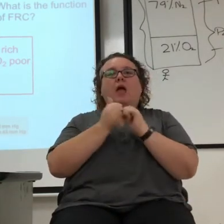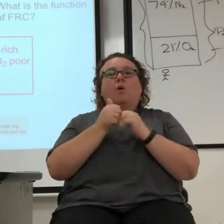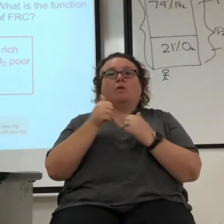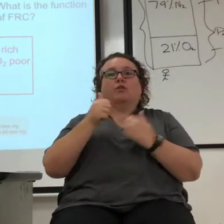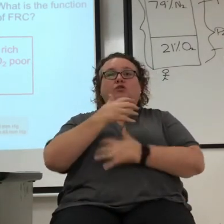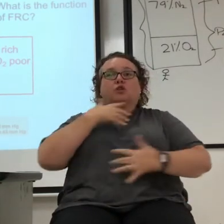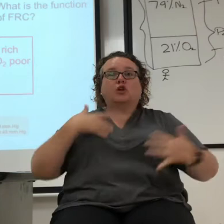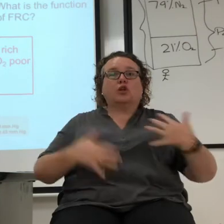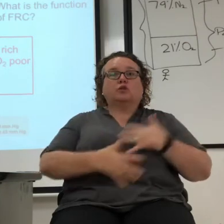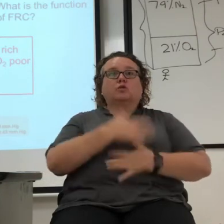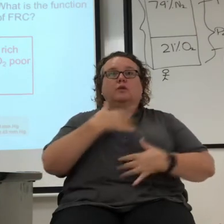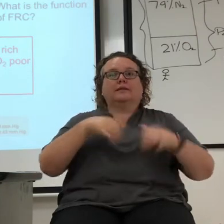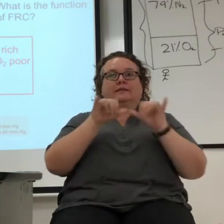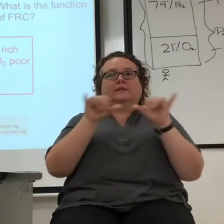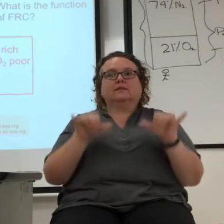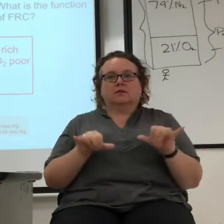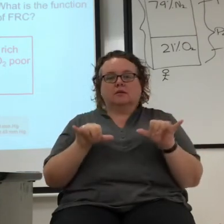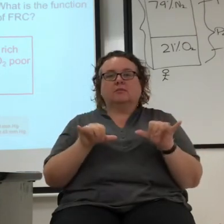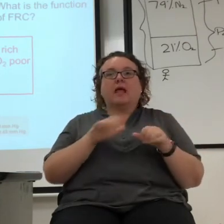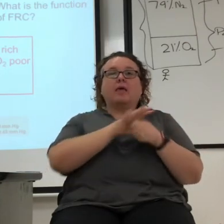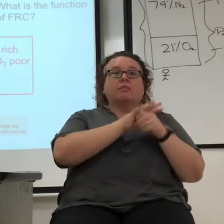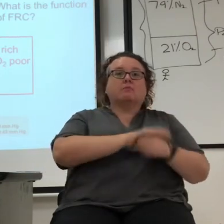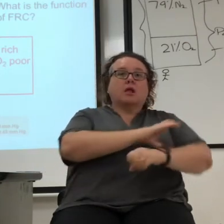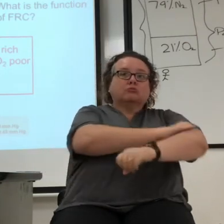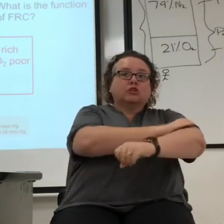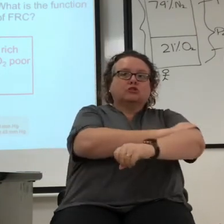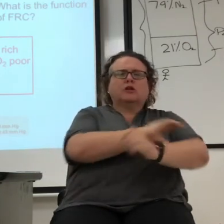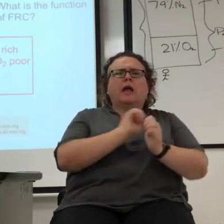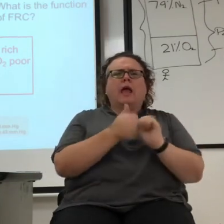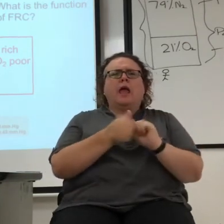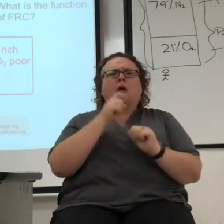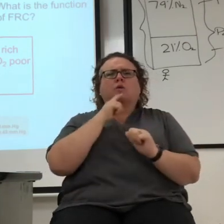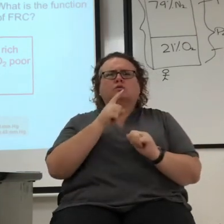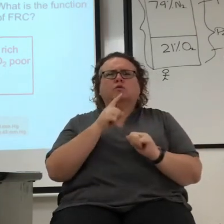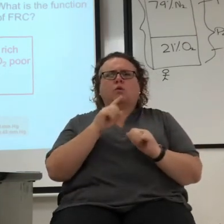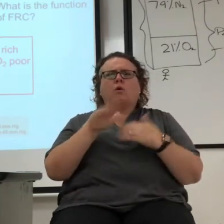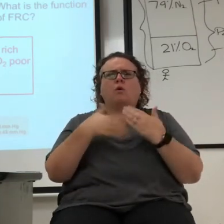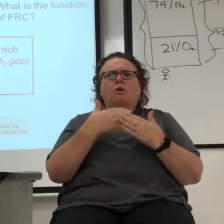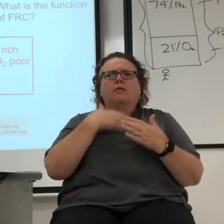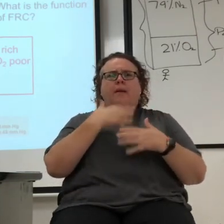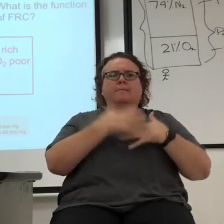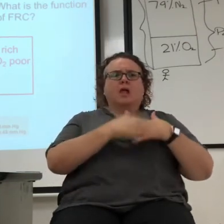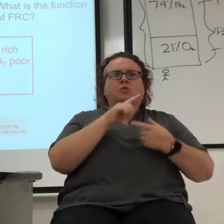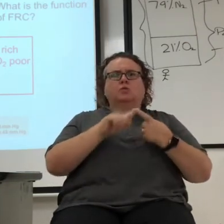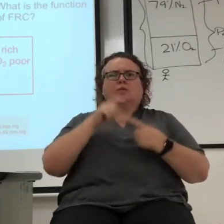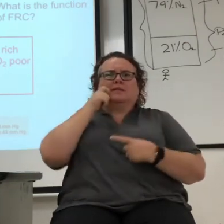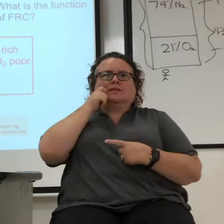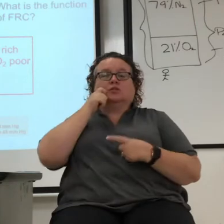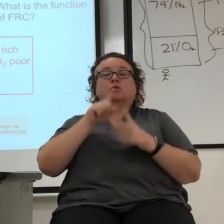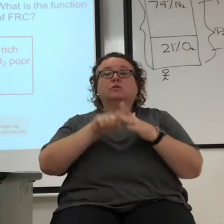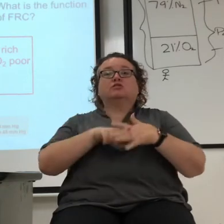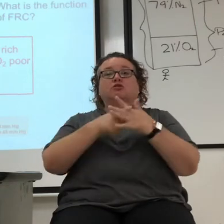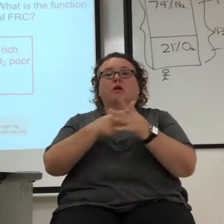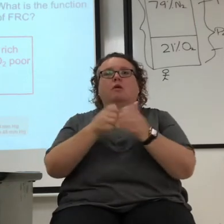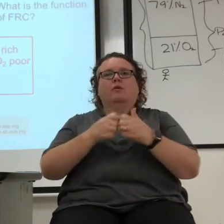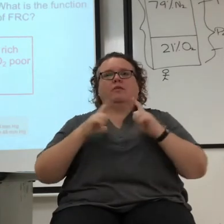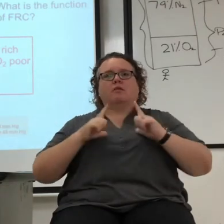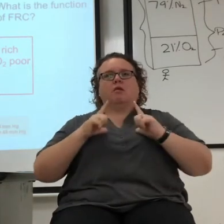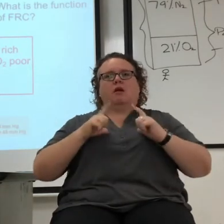system is used to get that blood to the tissues. Okay, so we start with the lung, that's what we're